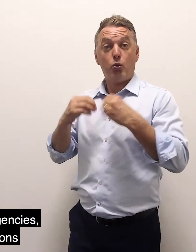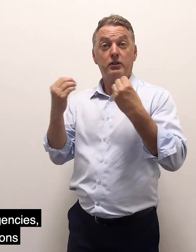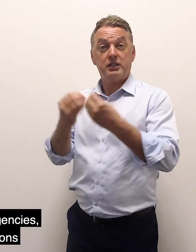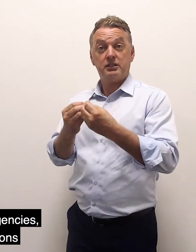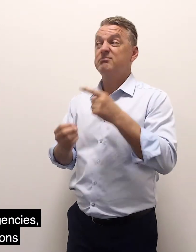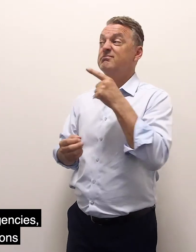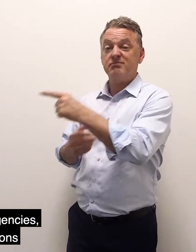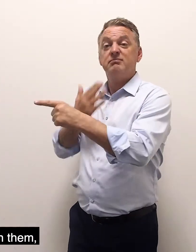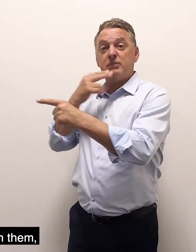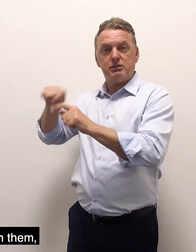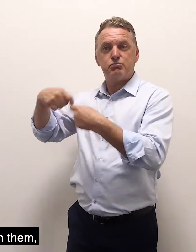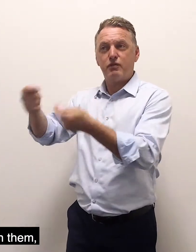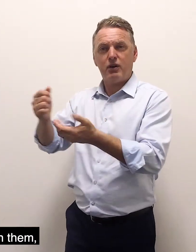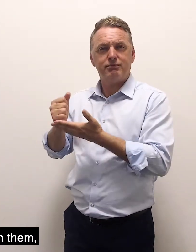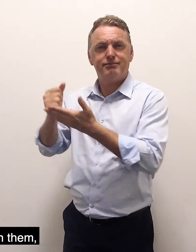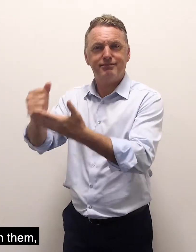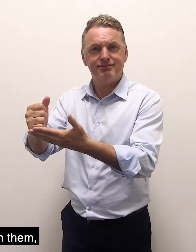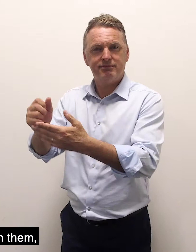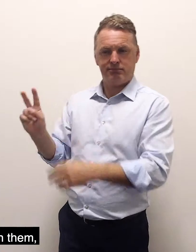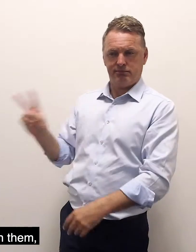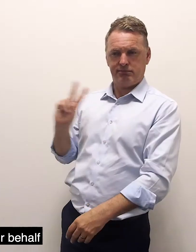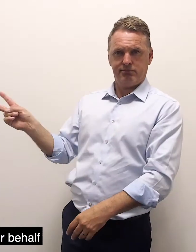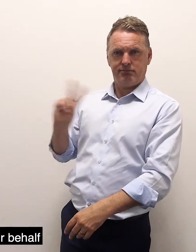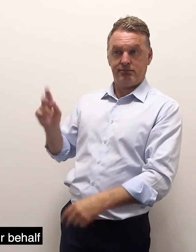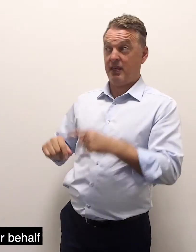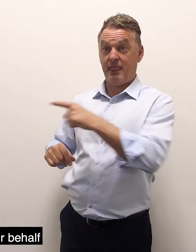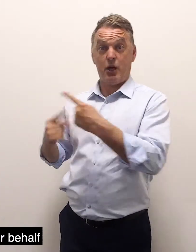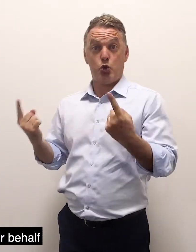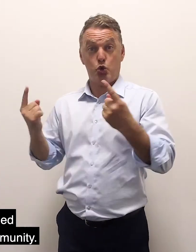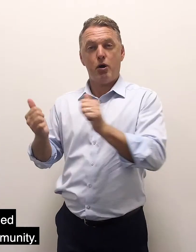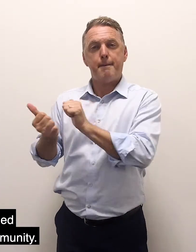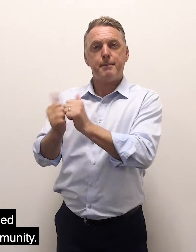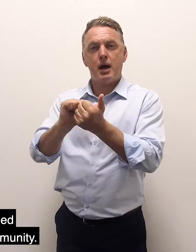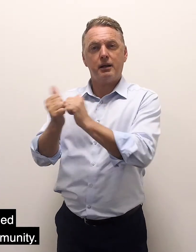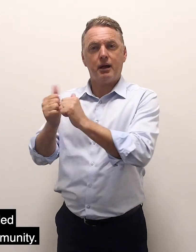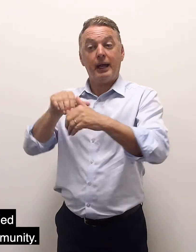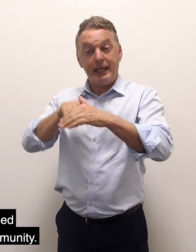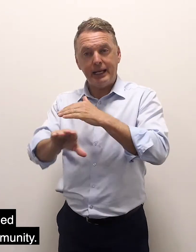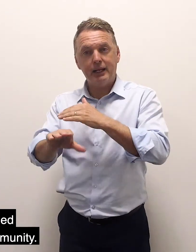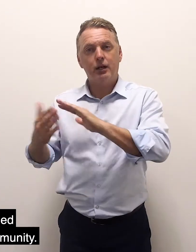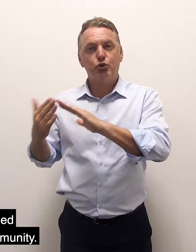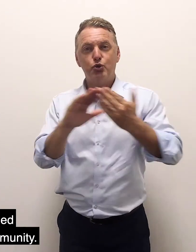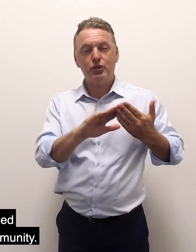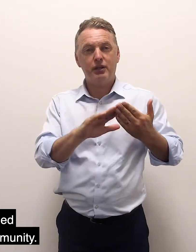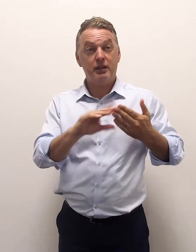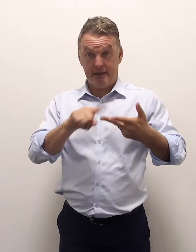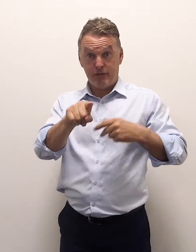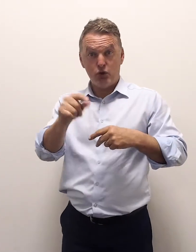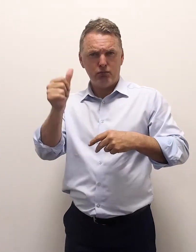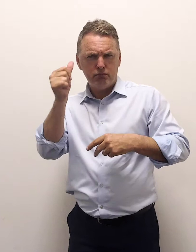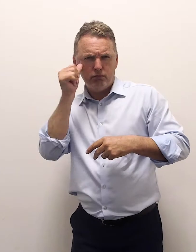other organisations to do their work with them and for them on their behalf, and they're called partners in the